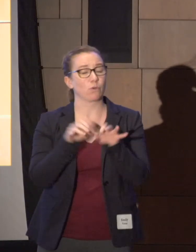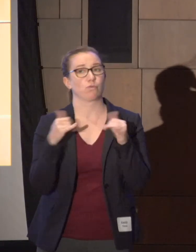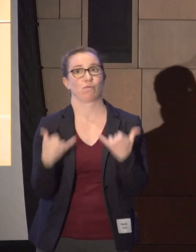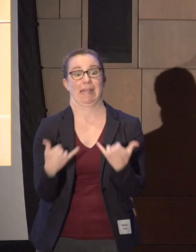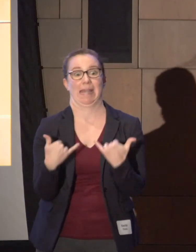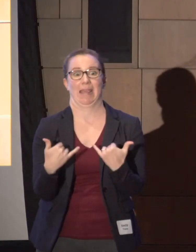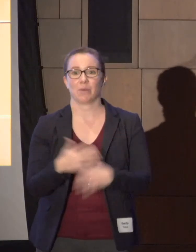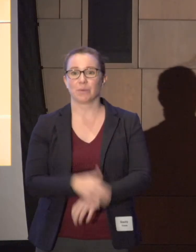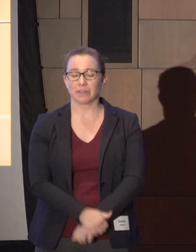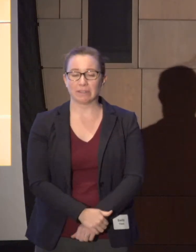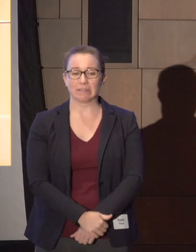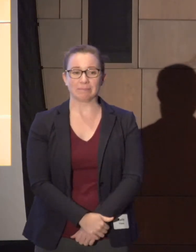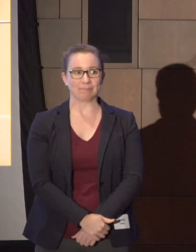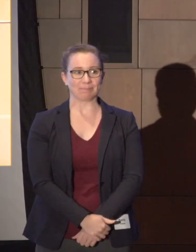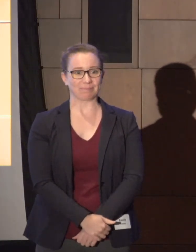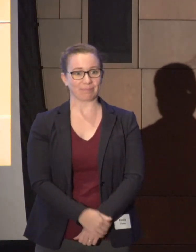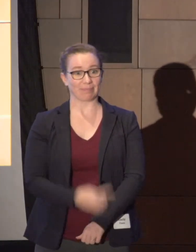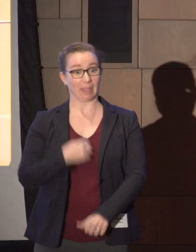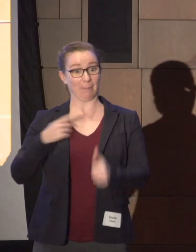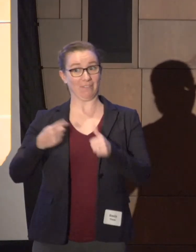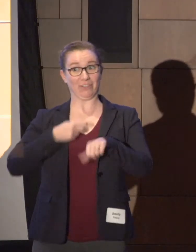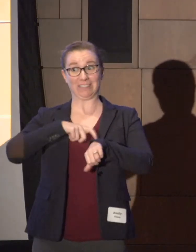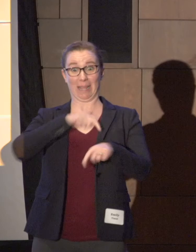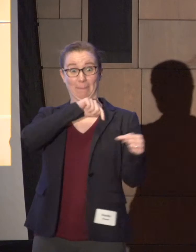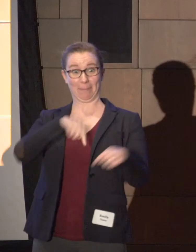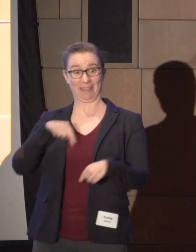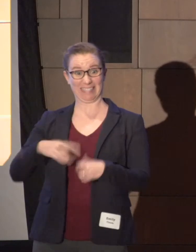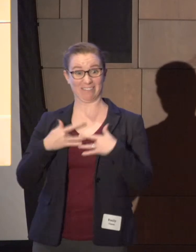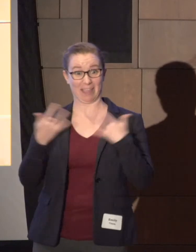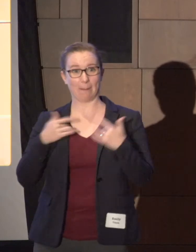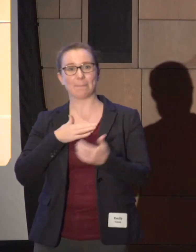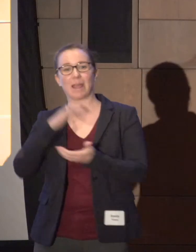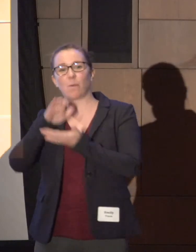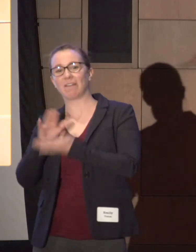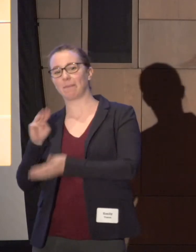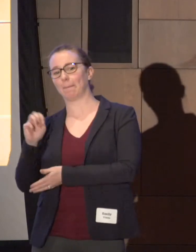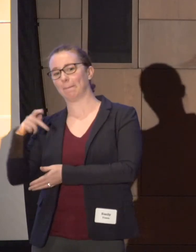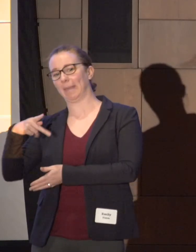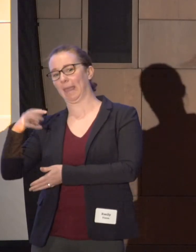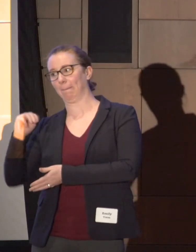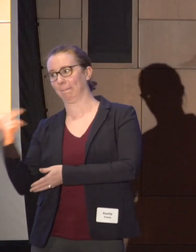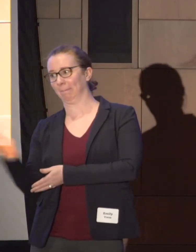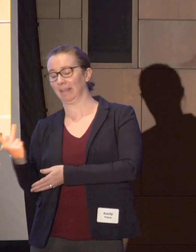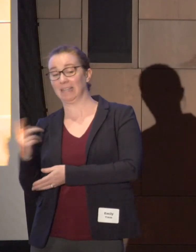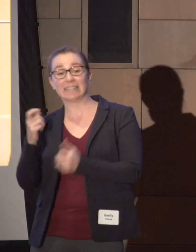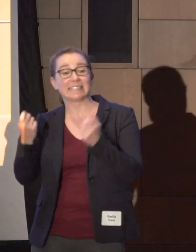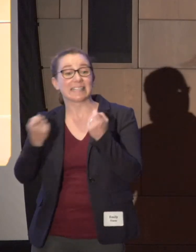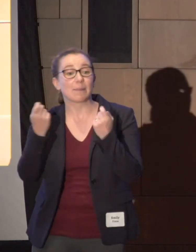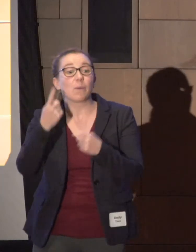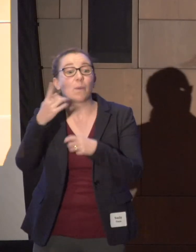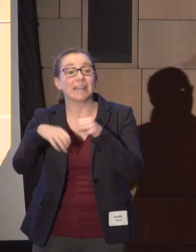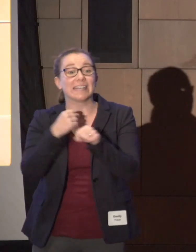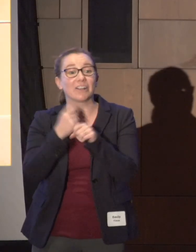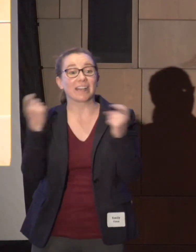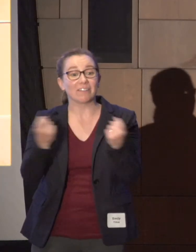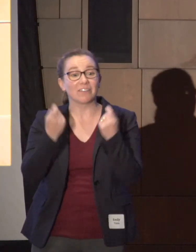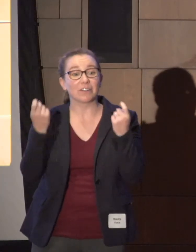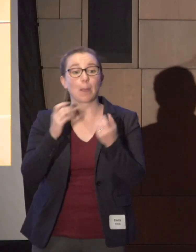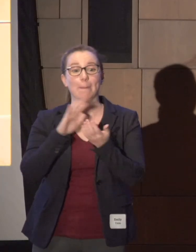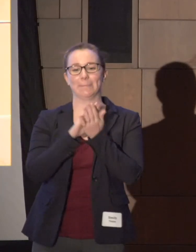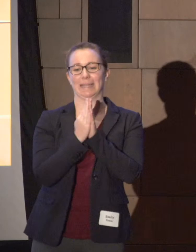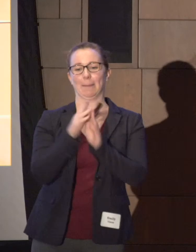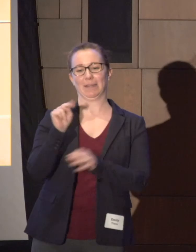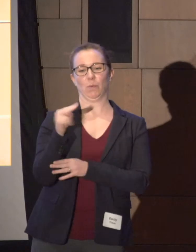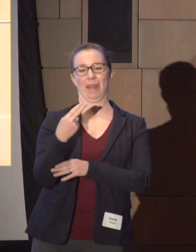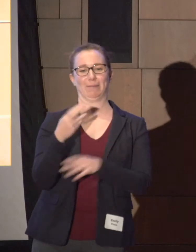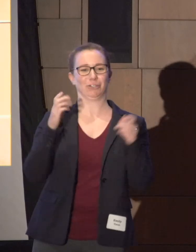now. I'm a first-timer at this event. My wife Pam and I are celebrating our 1-year anniversary of becoming New